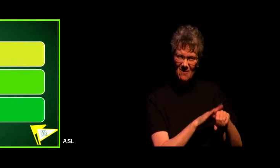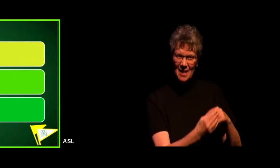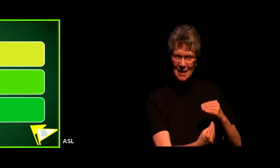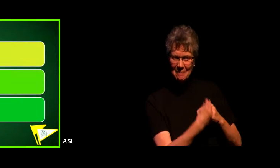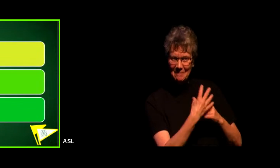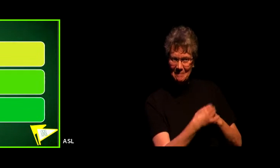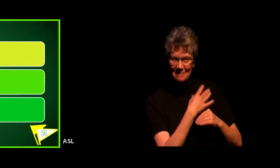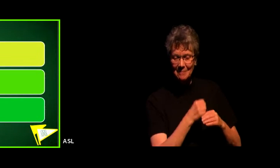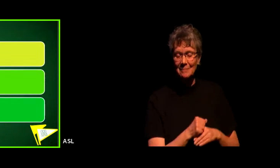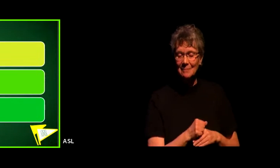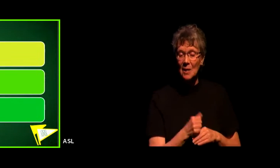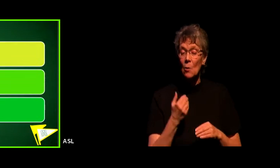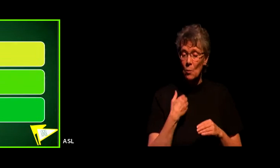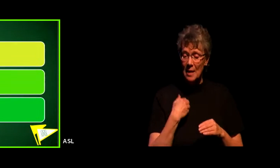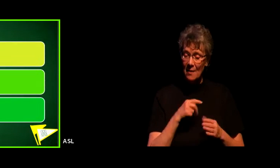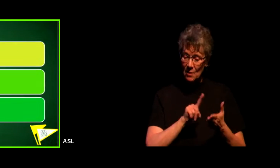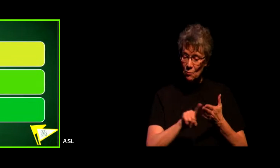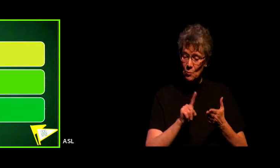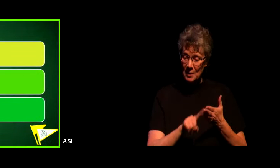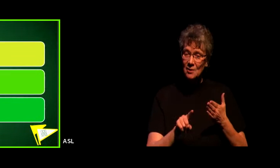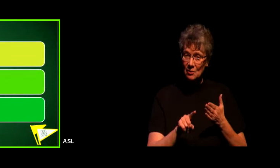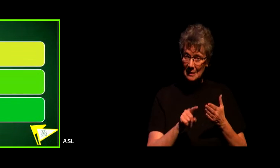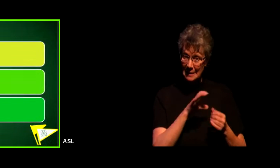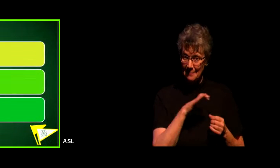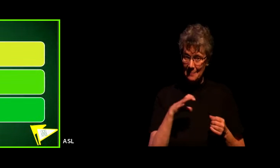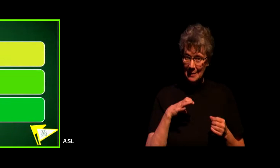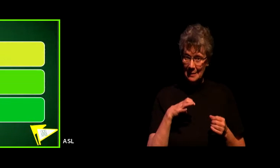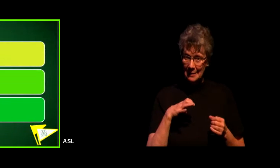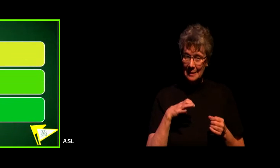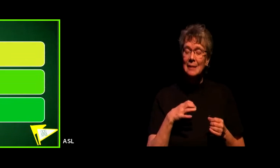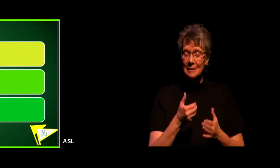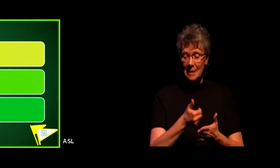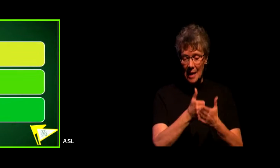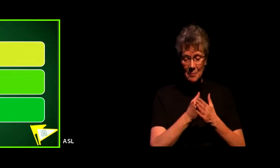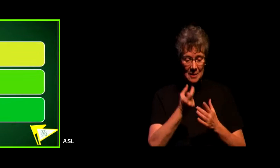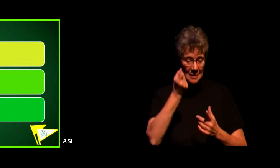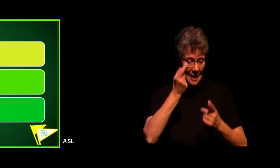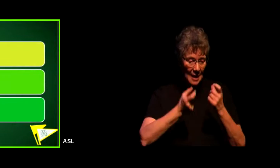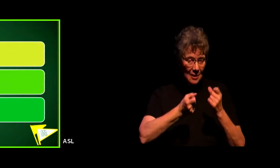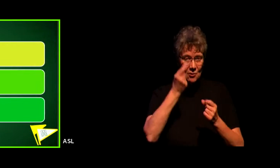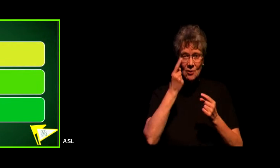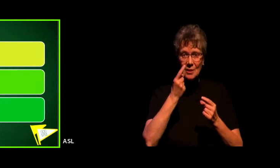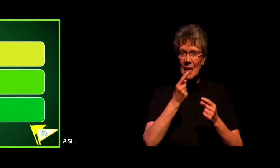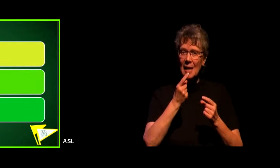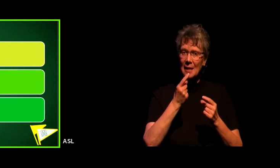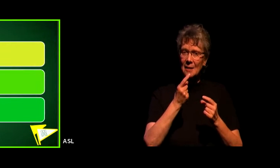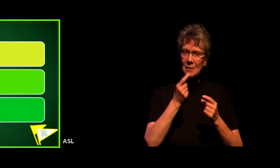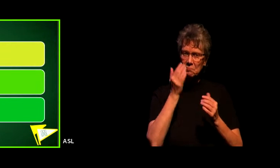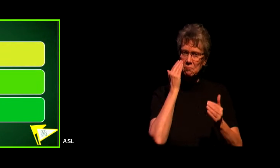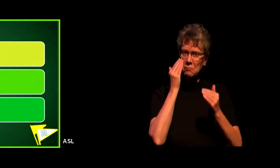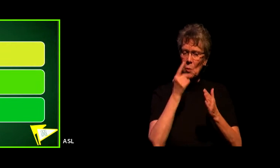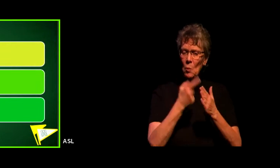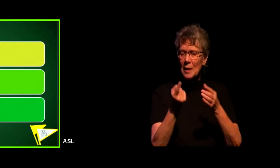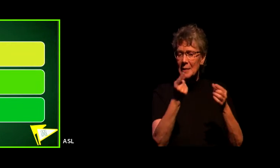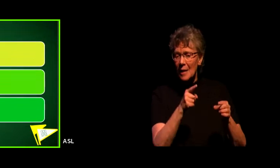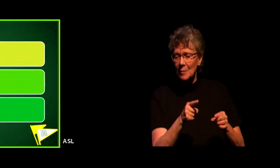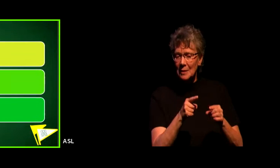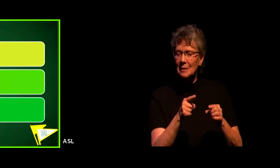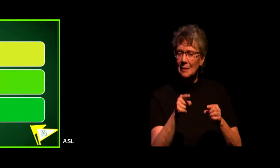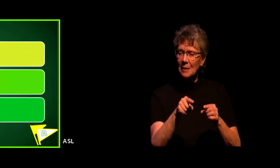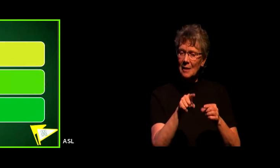which Maggie is a part, which helps us understand programming and get a sense from the community of our scholars about what they might want to see and